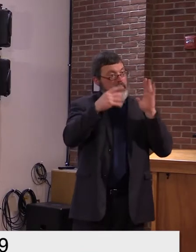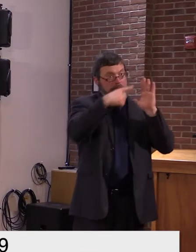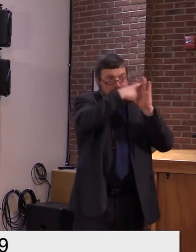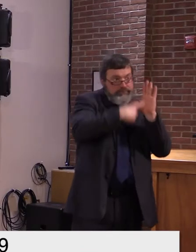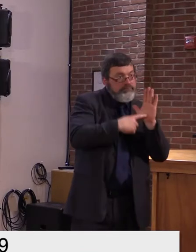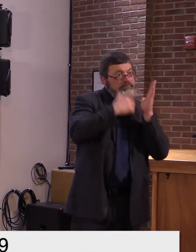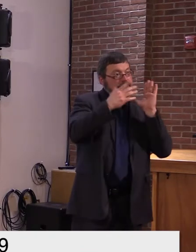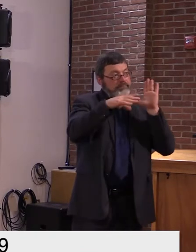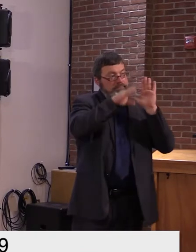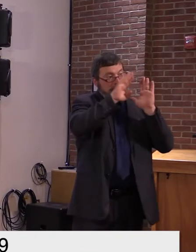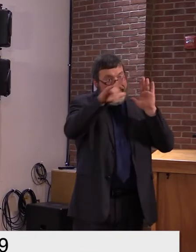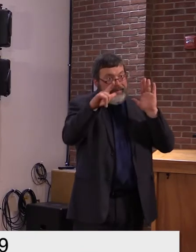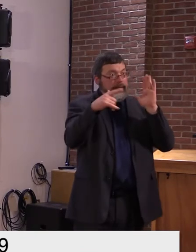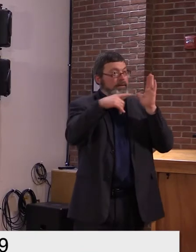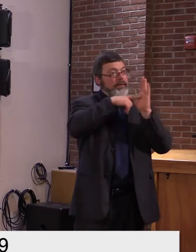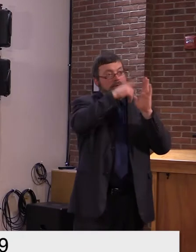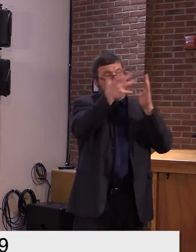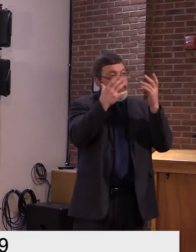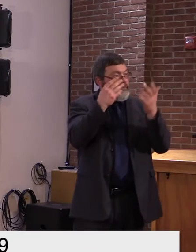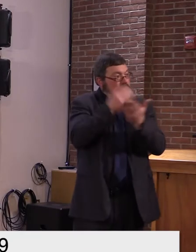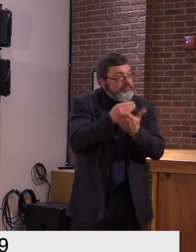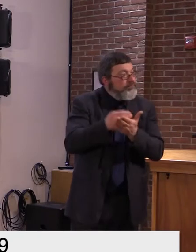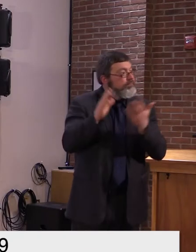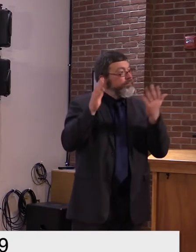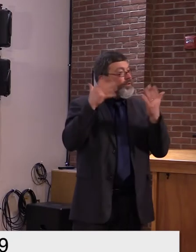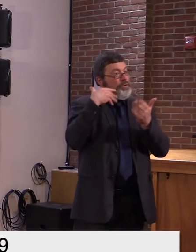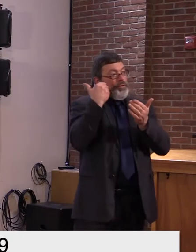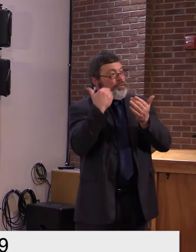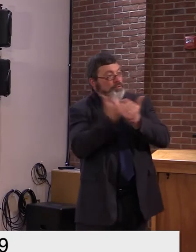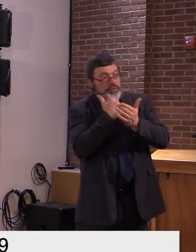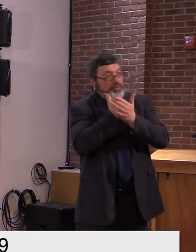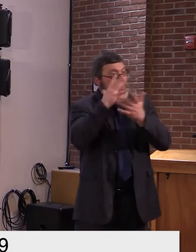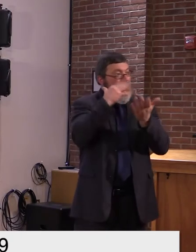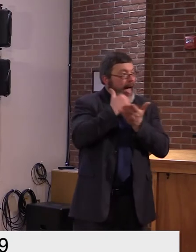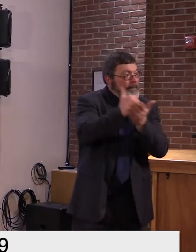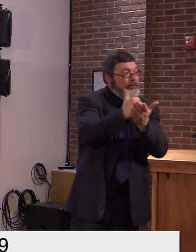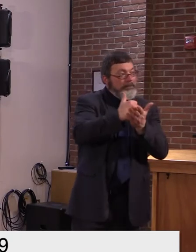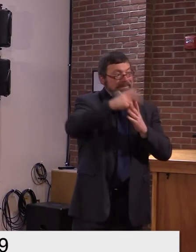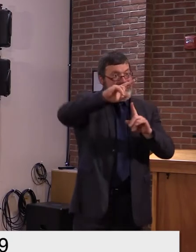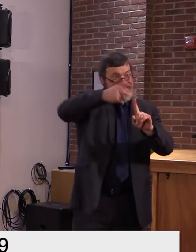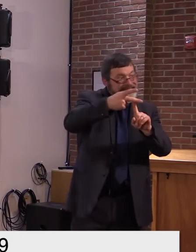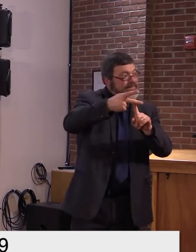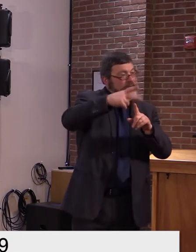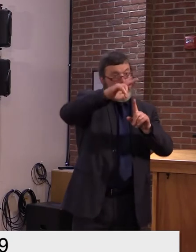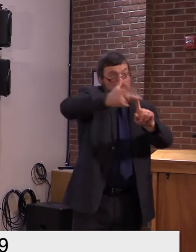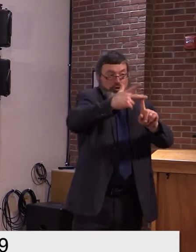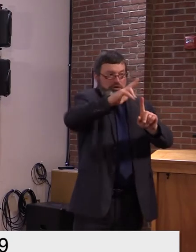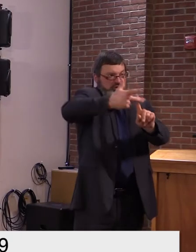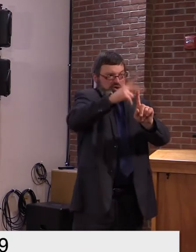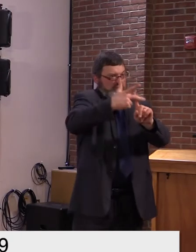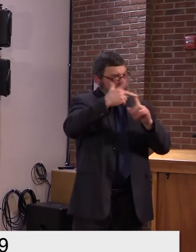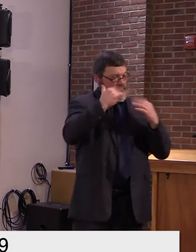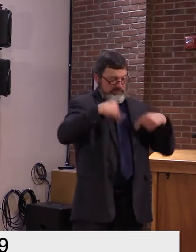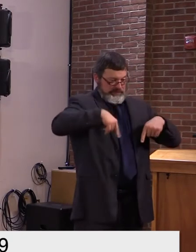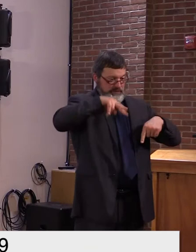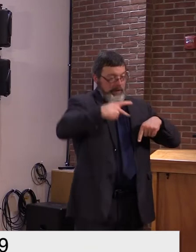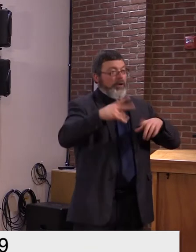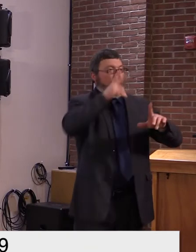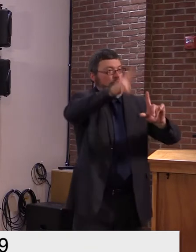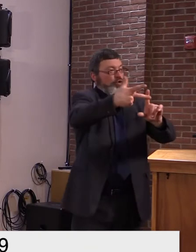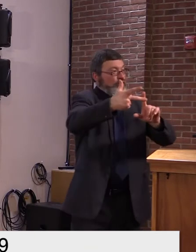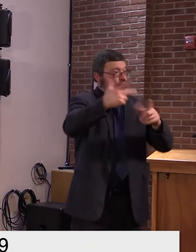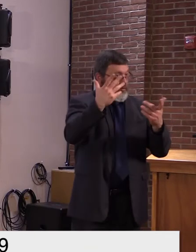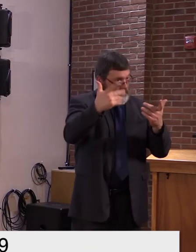new support for the economy, given problems with COVID,